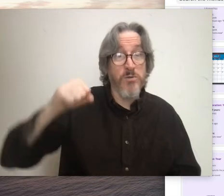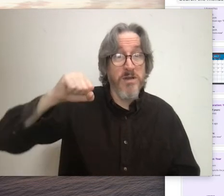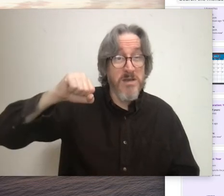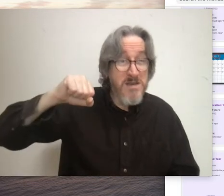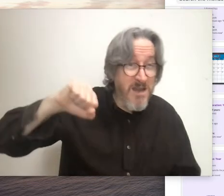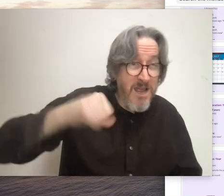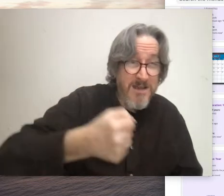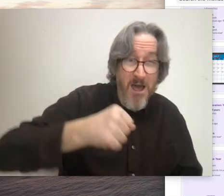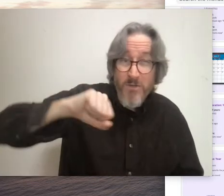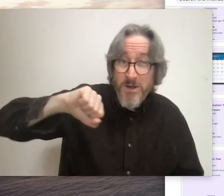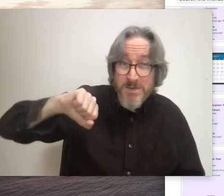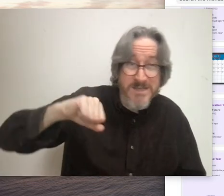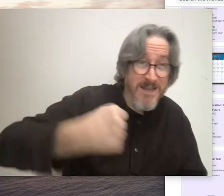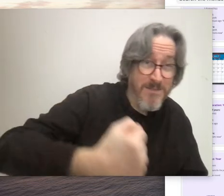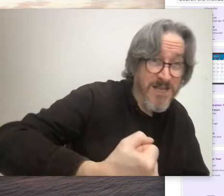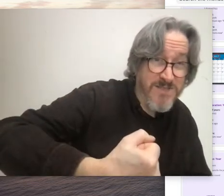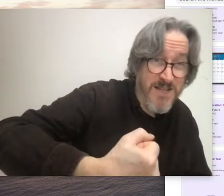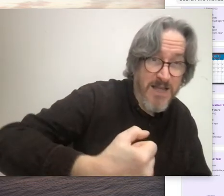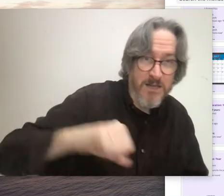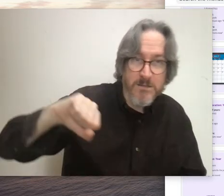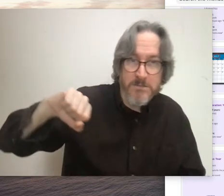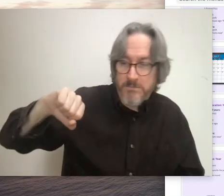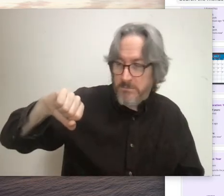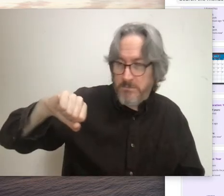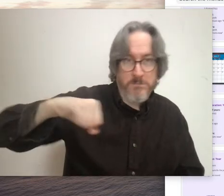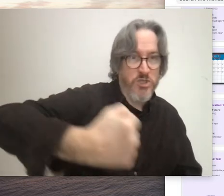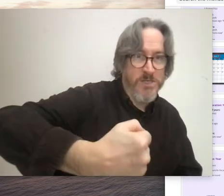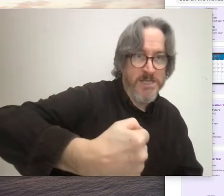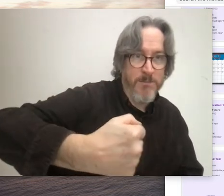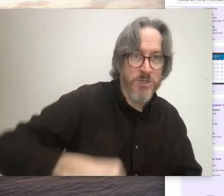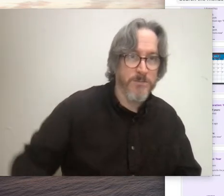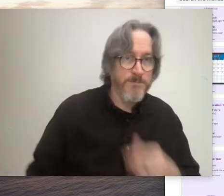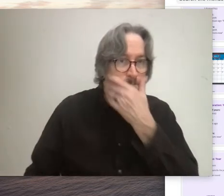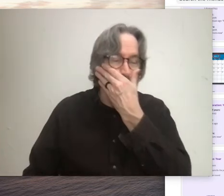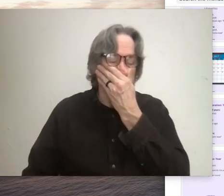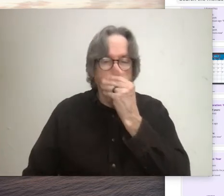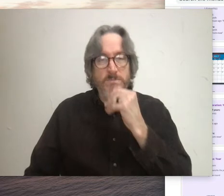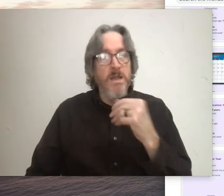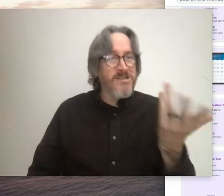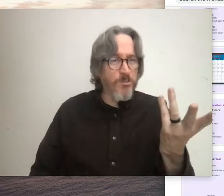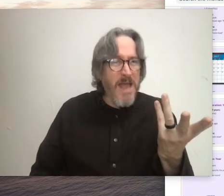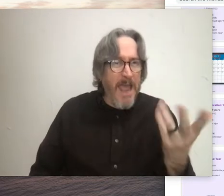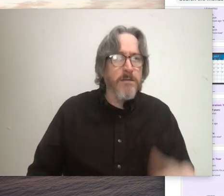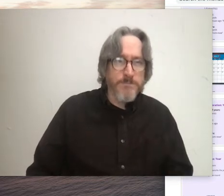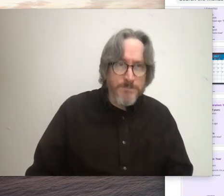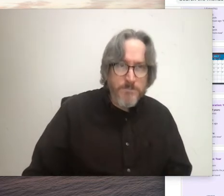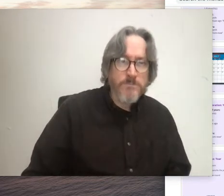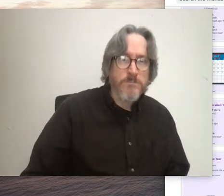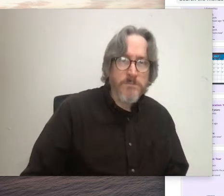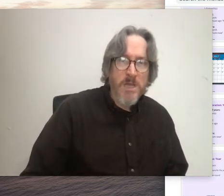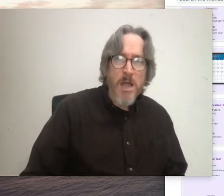So you don't, not all the numbers lend themselves to that little twisting motion. So play